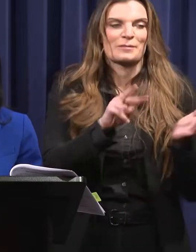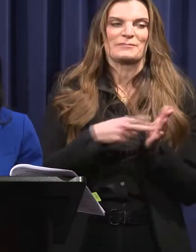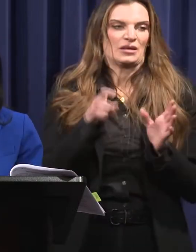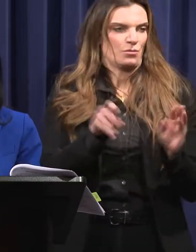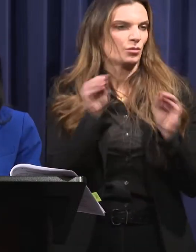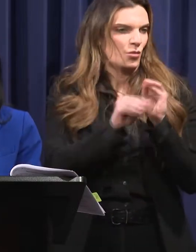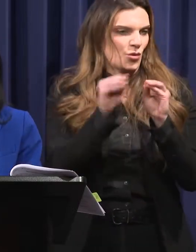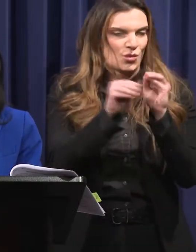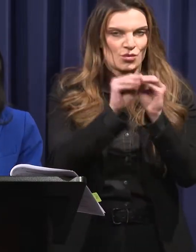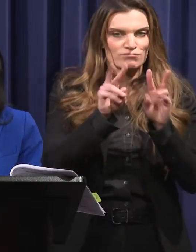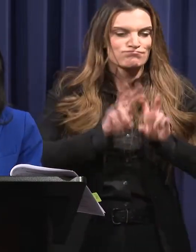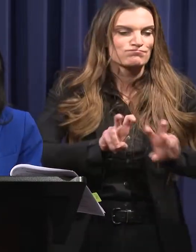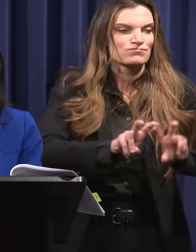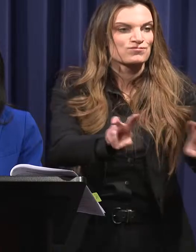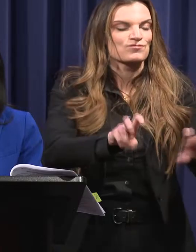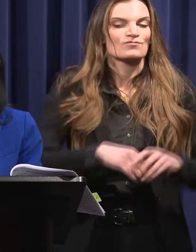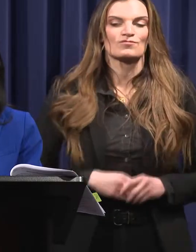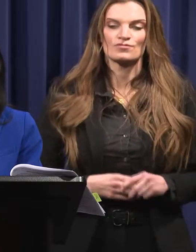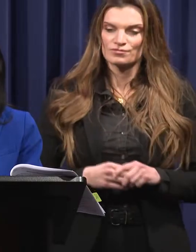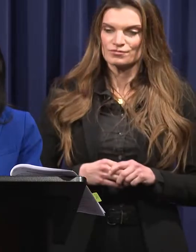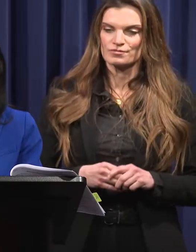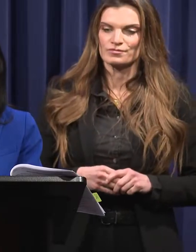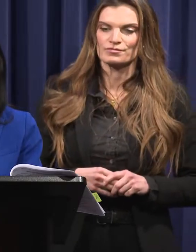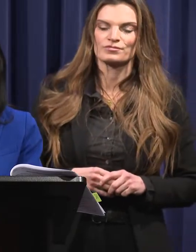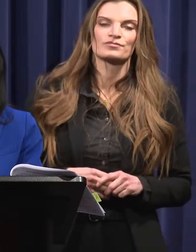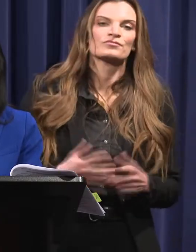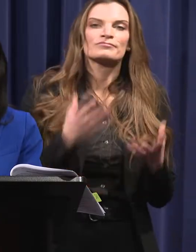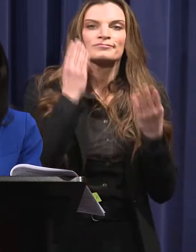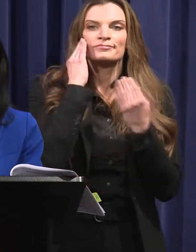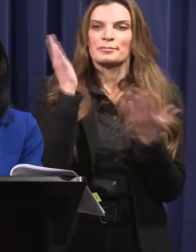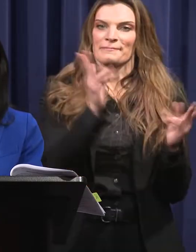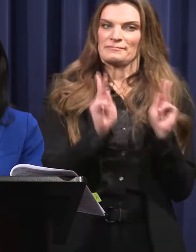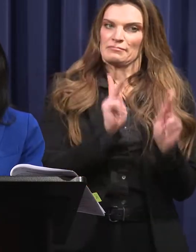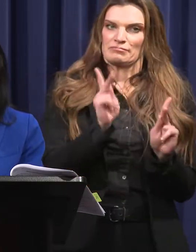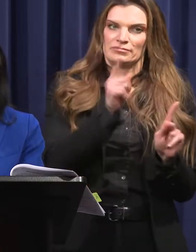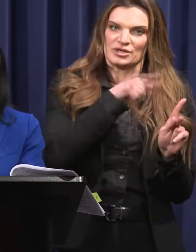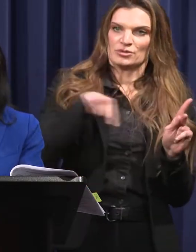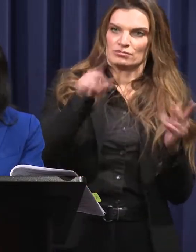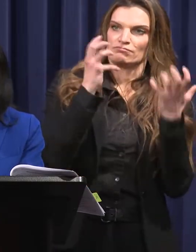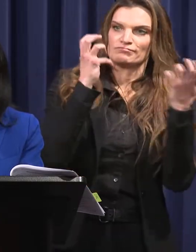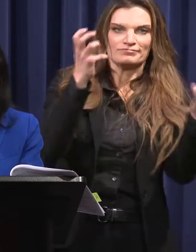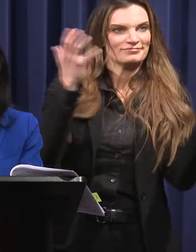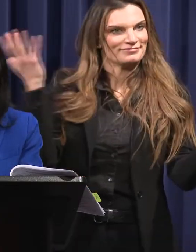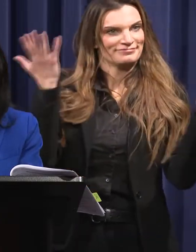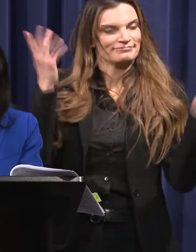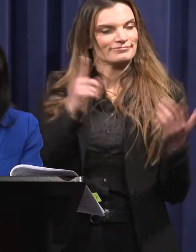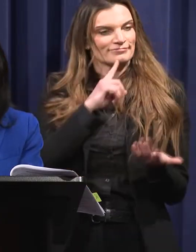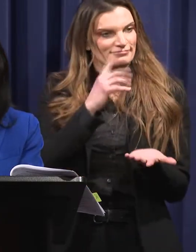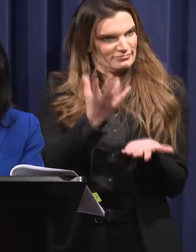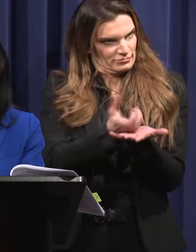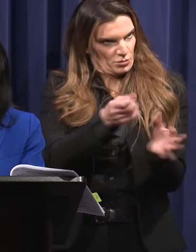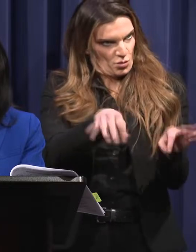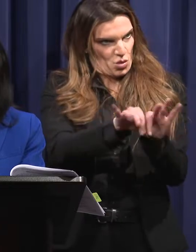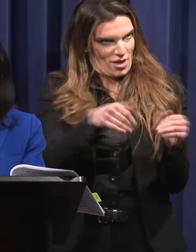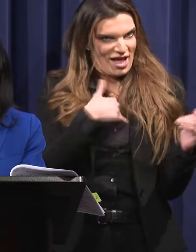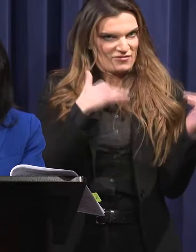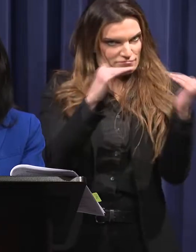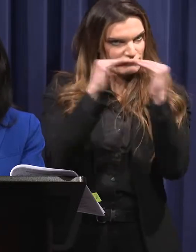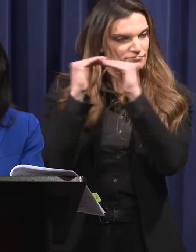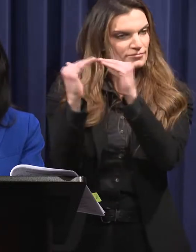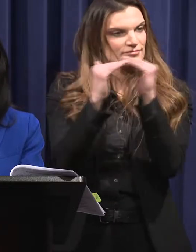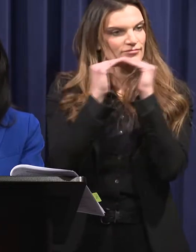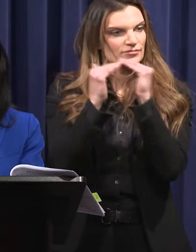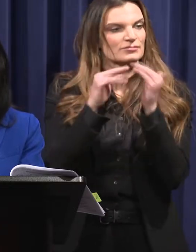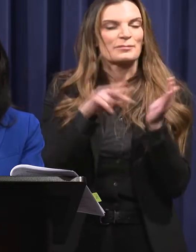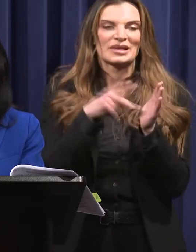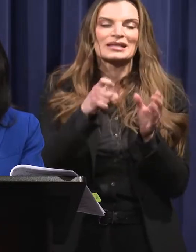an endpoint, to provide the people a thorough, comprehensive investigation and a sound prosecution, more work must